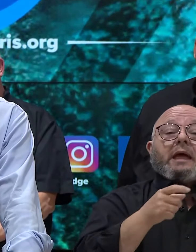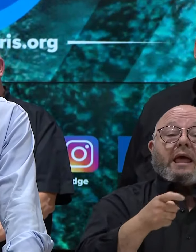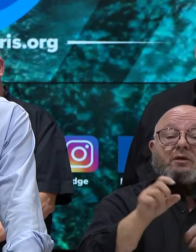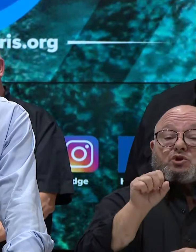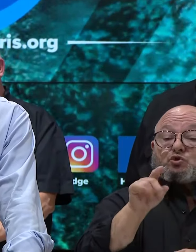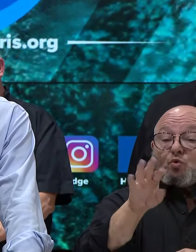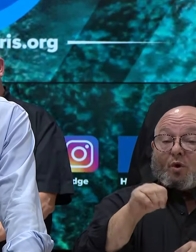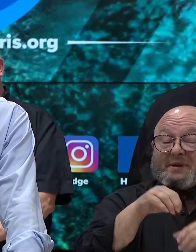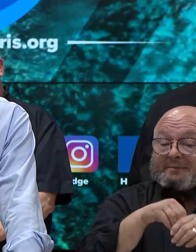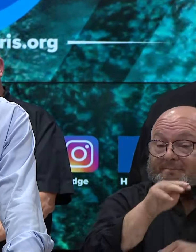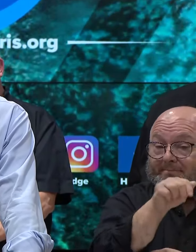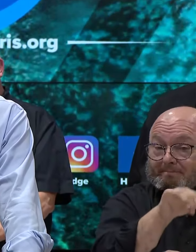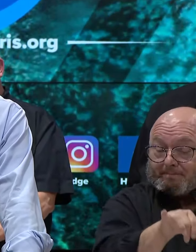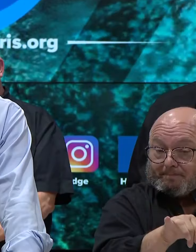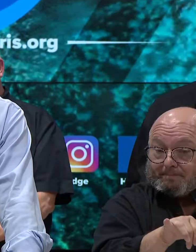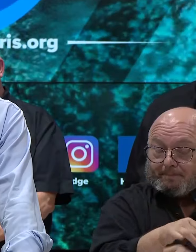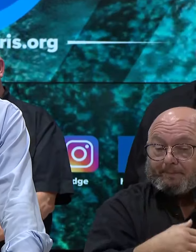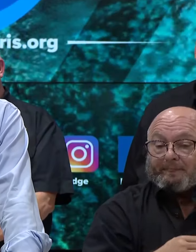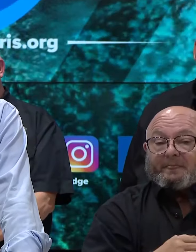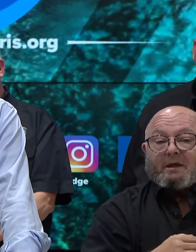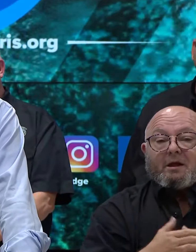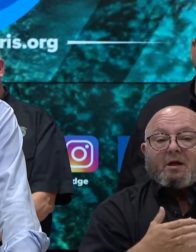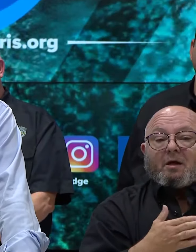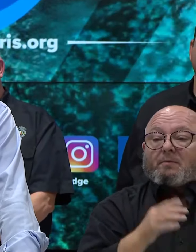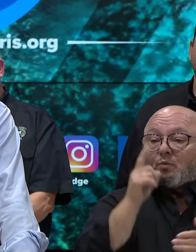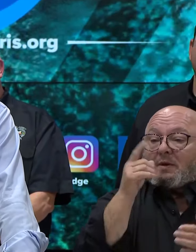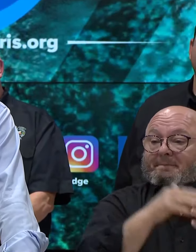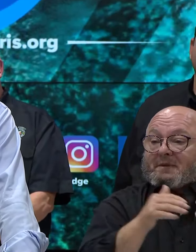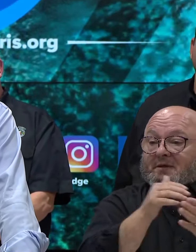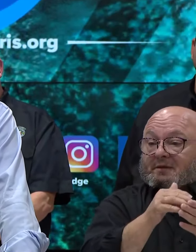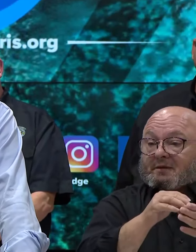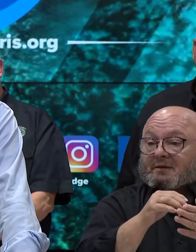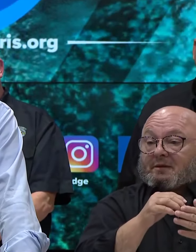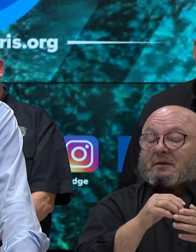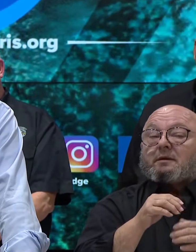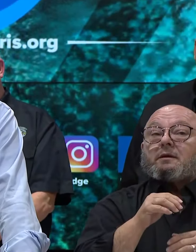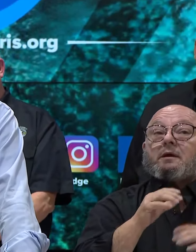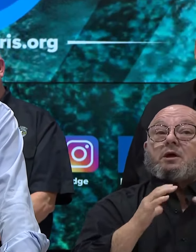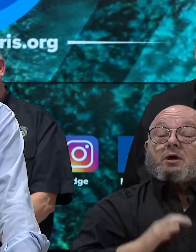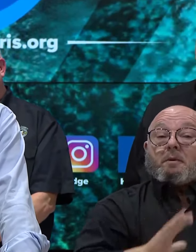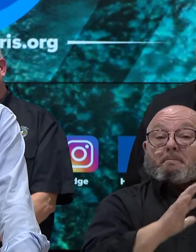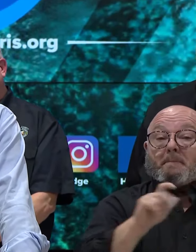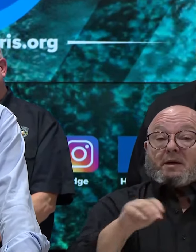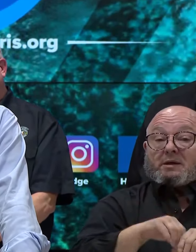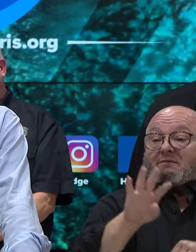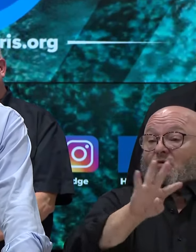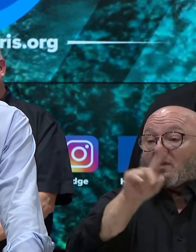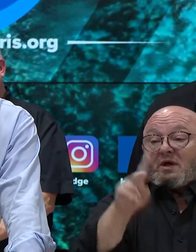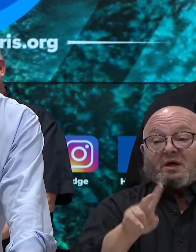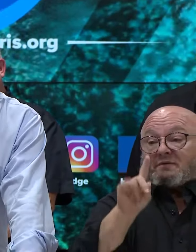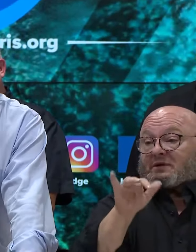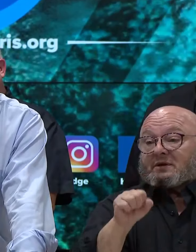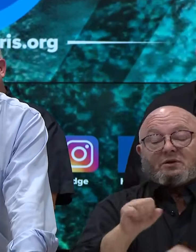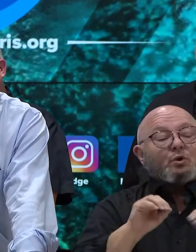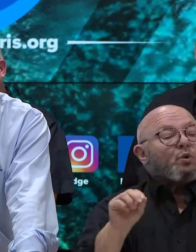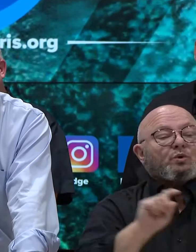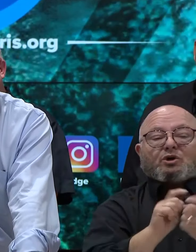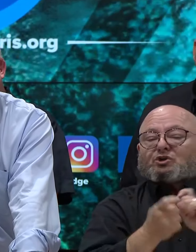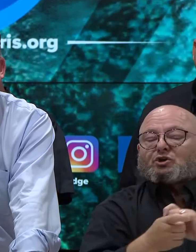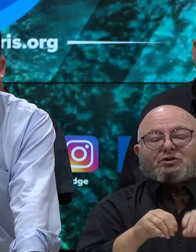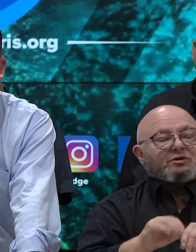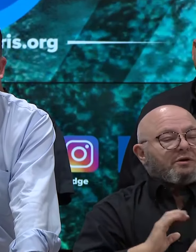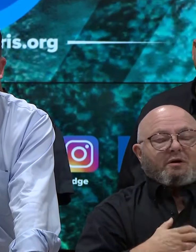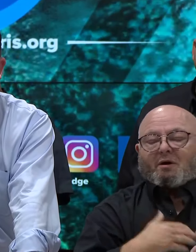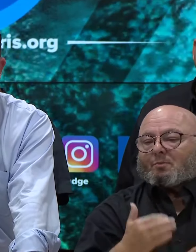where we got almost 1 million customers back on in 4.5 days. There's been no change in our process. Okay, so